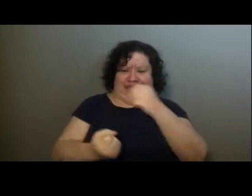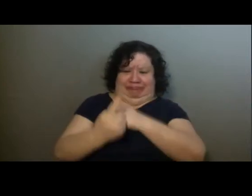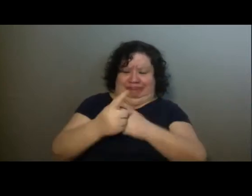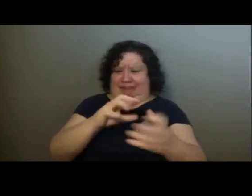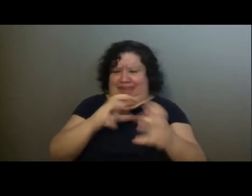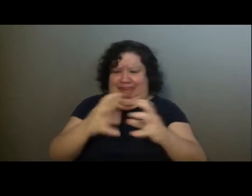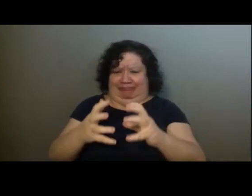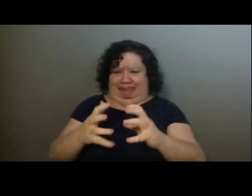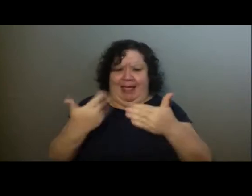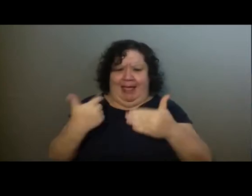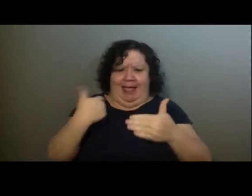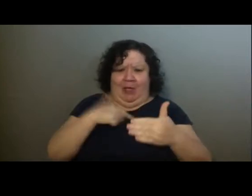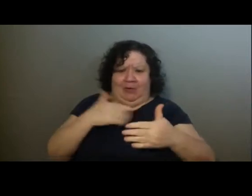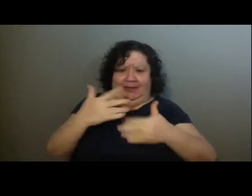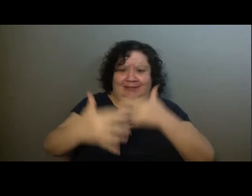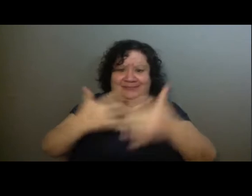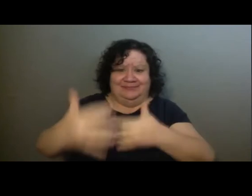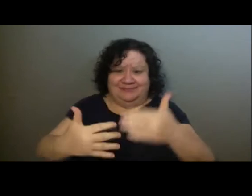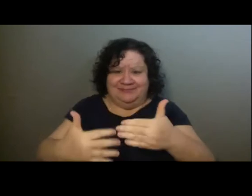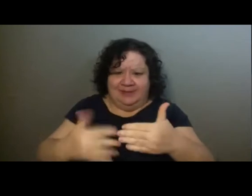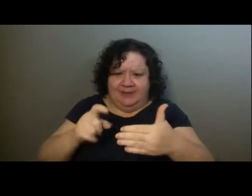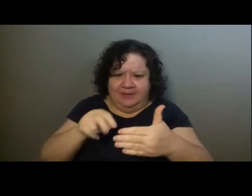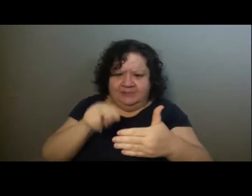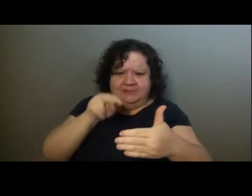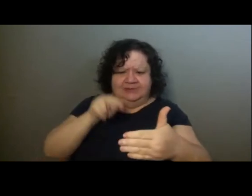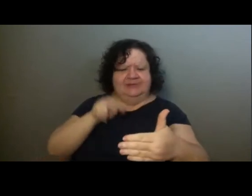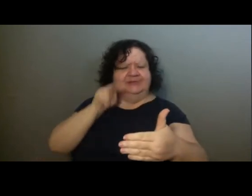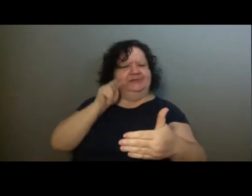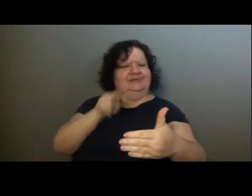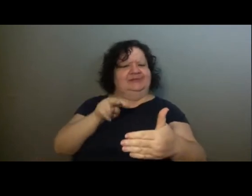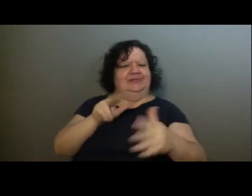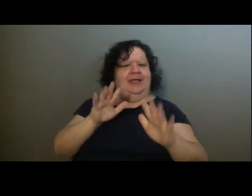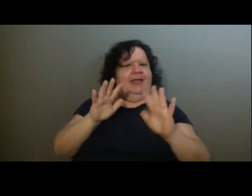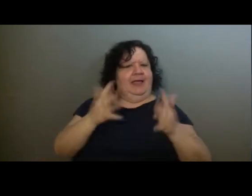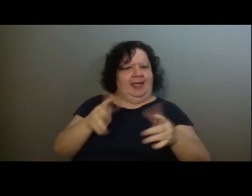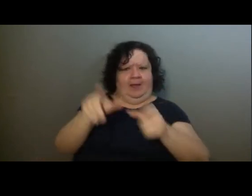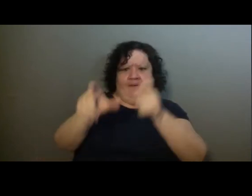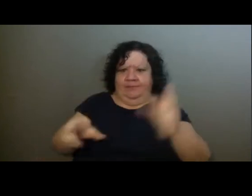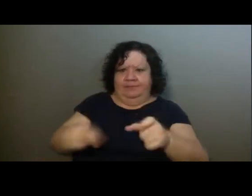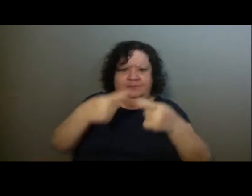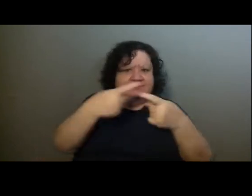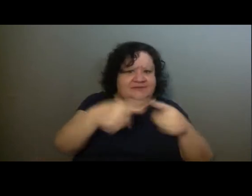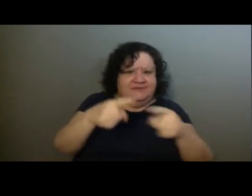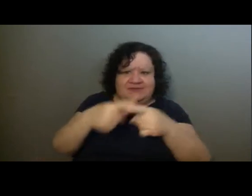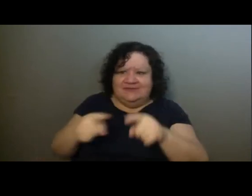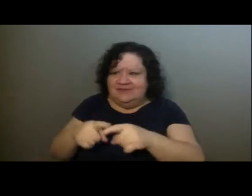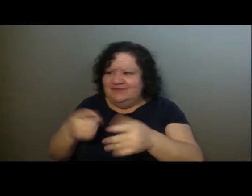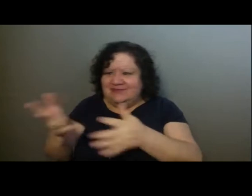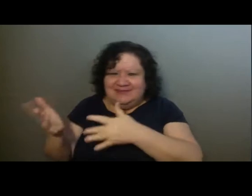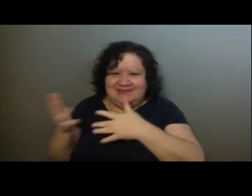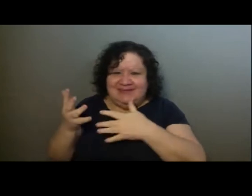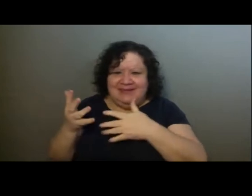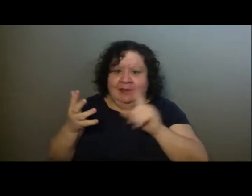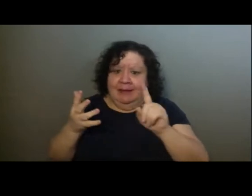type of risk that the country faces it. I think in the context of post-COVID and the blast, there will hopefully be